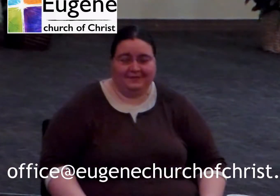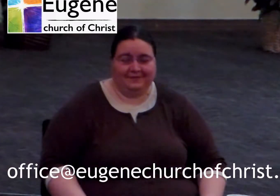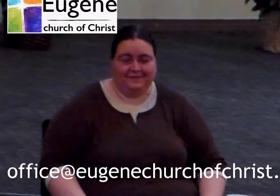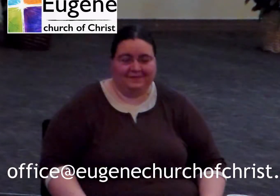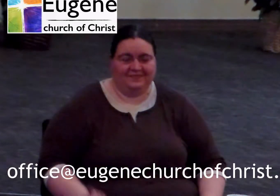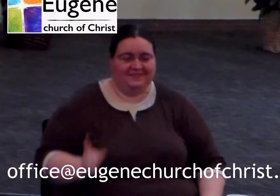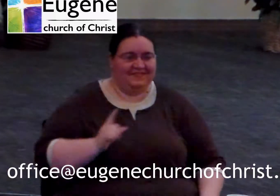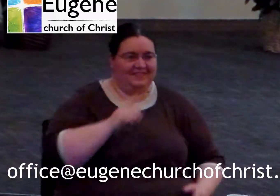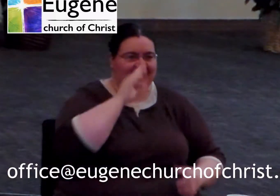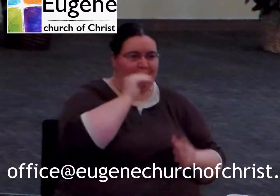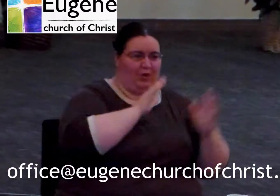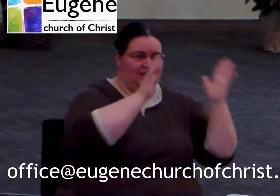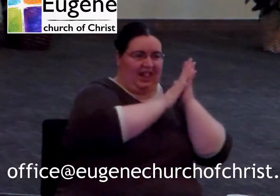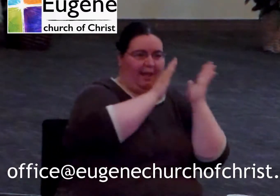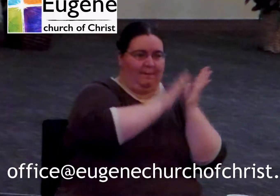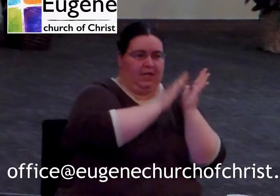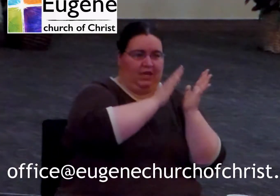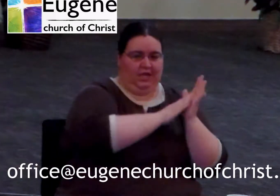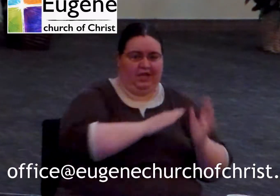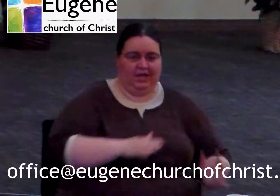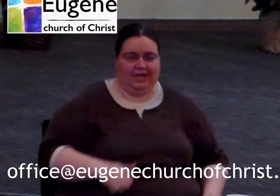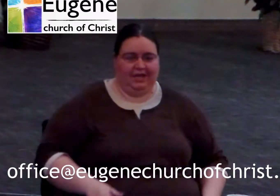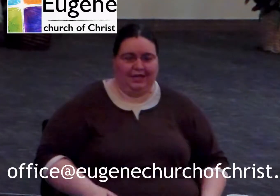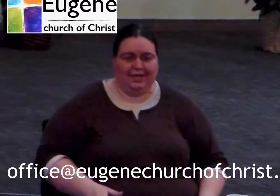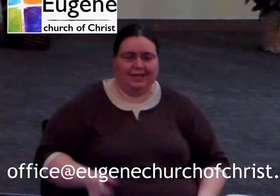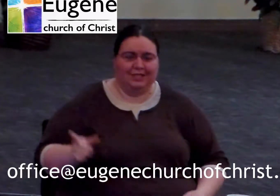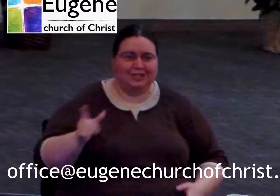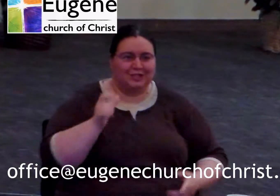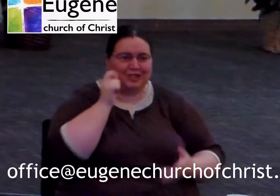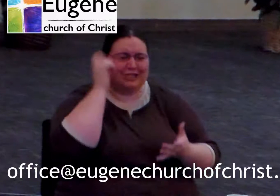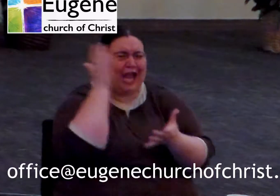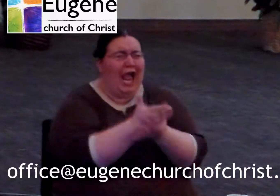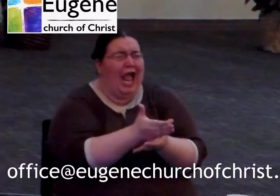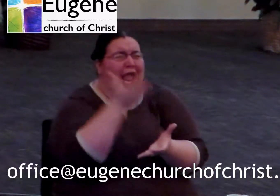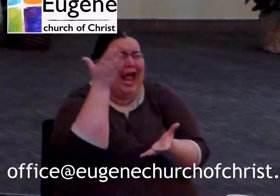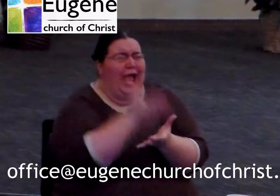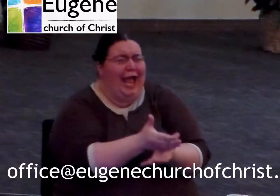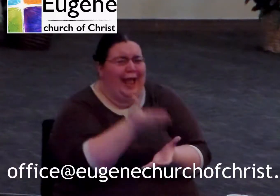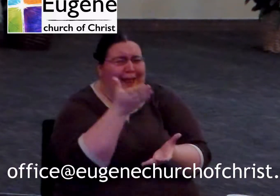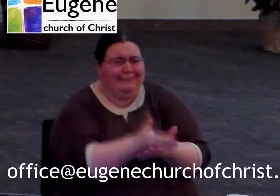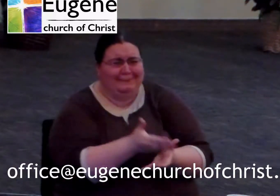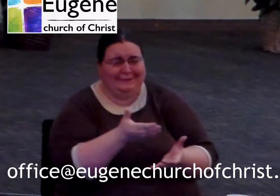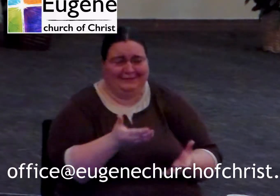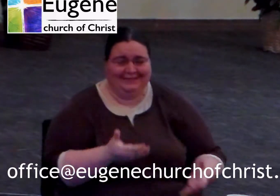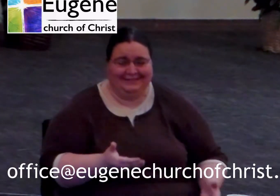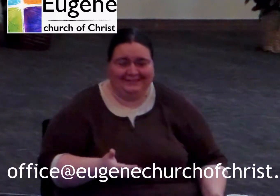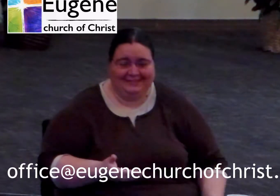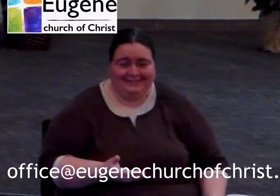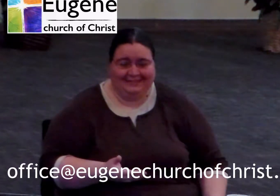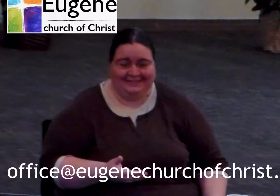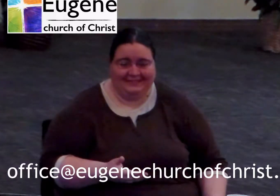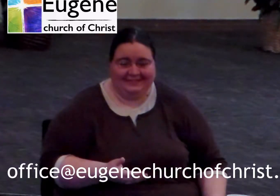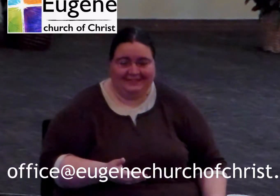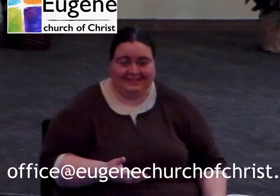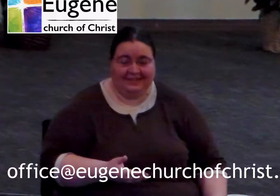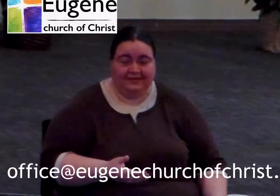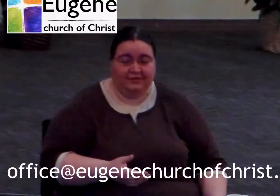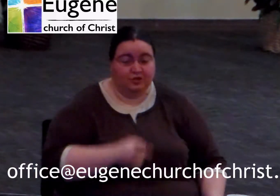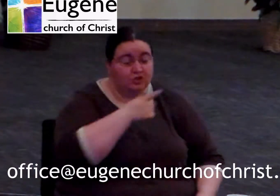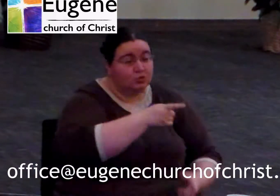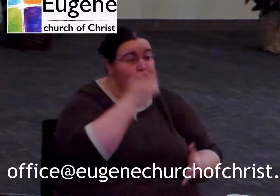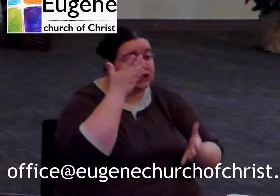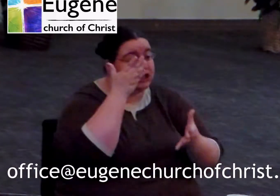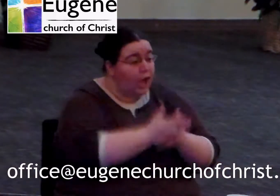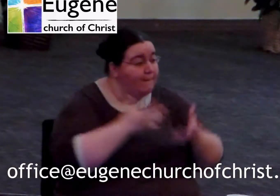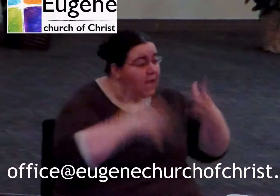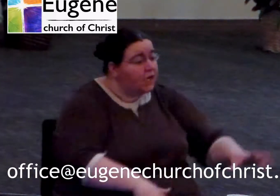Stop it! He hit me. He hit me. Because I want you to be quiet.